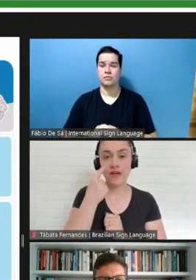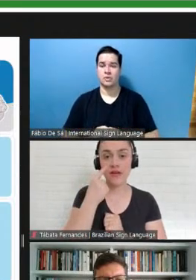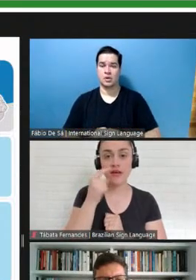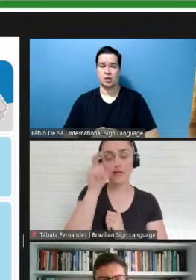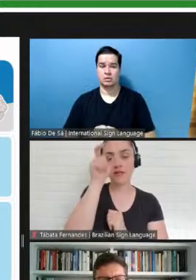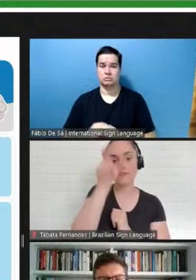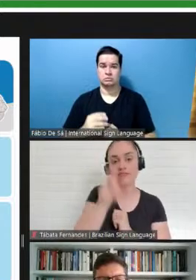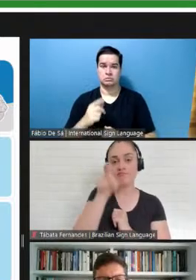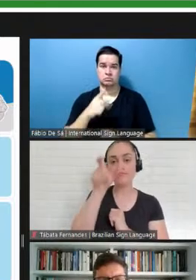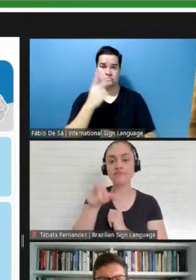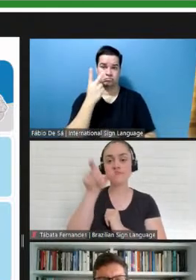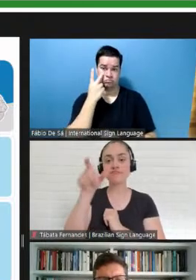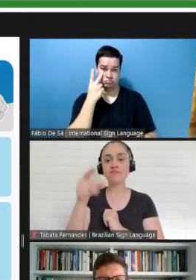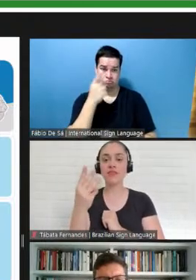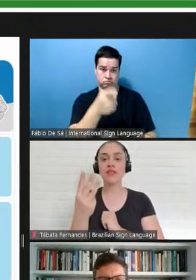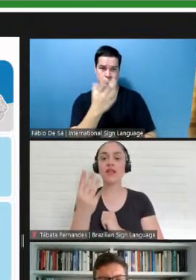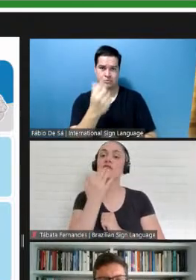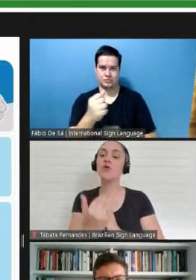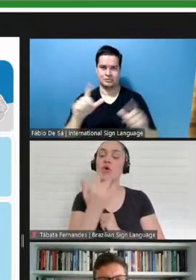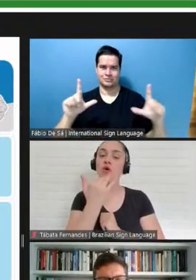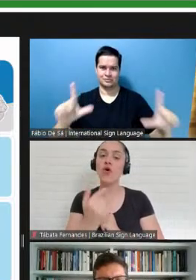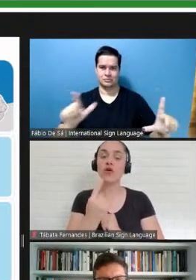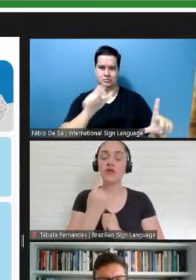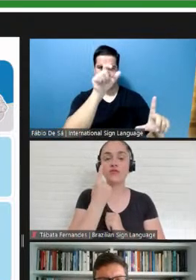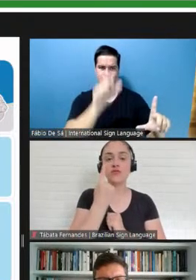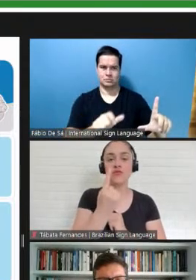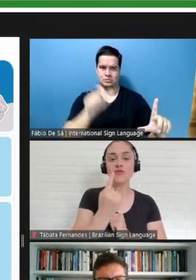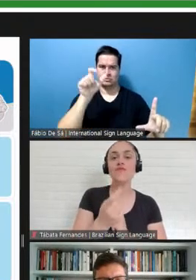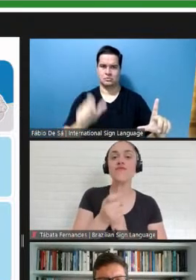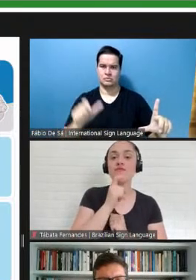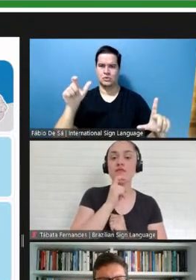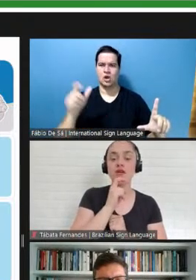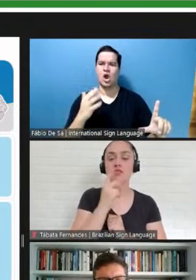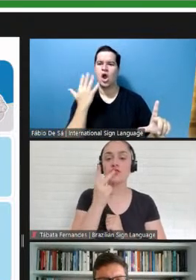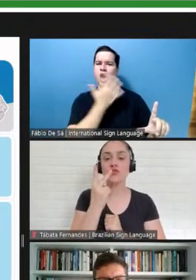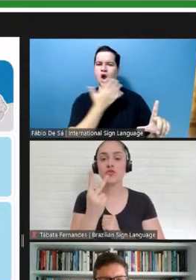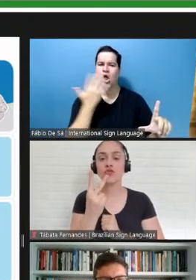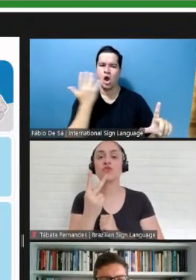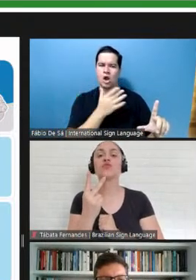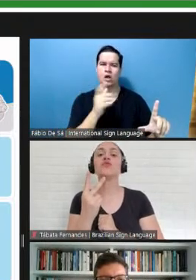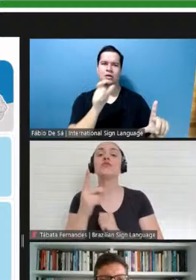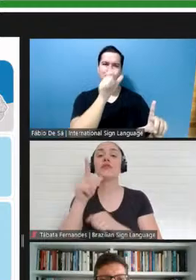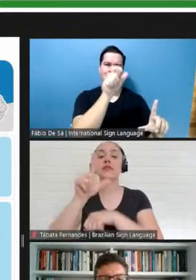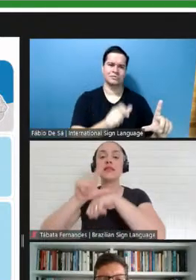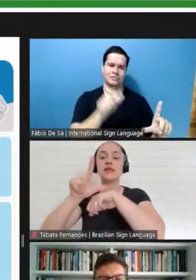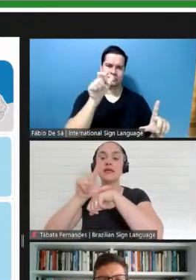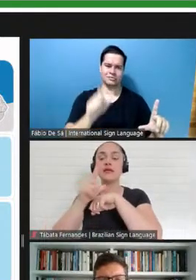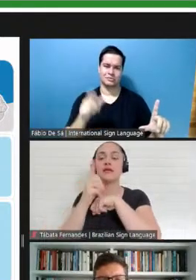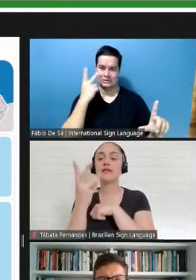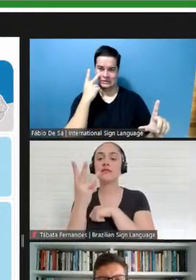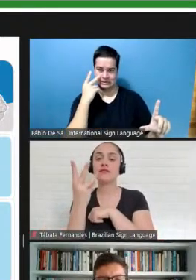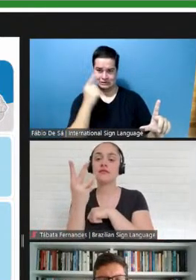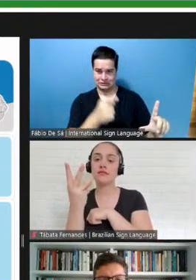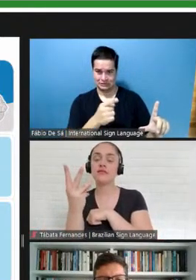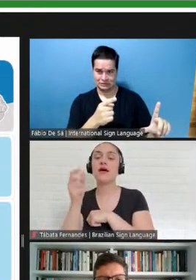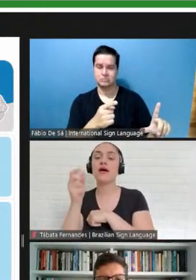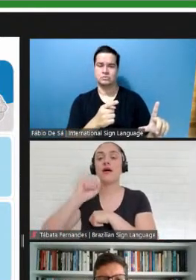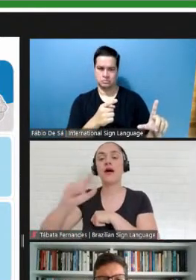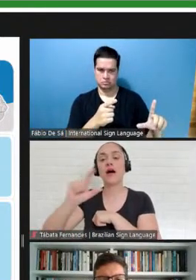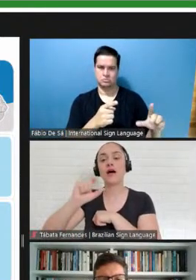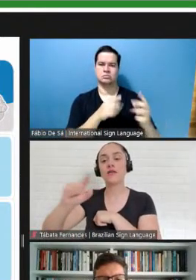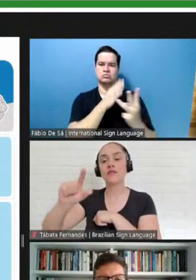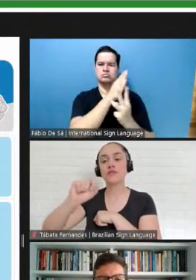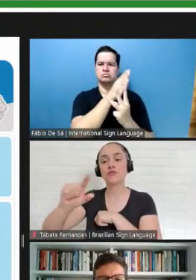1 green, 1 purple, 1 blue. And I've included a resource document that perhaps we can find a way to